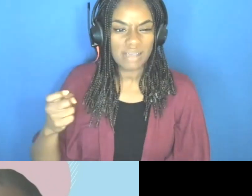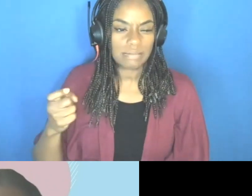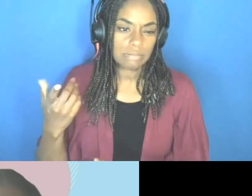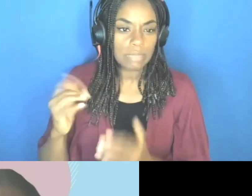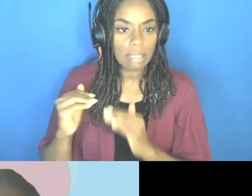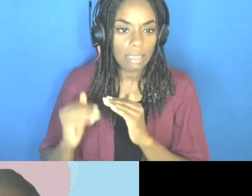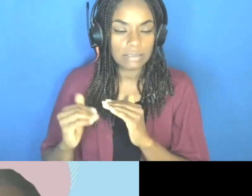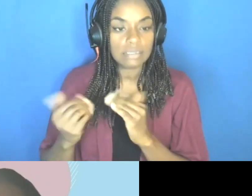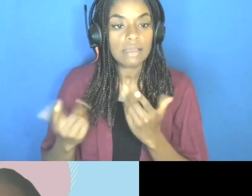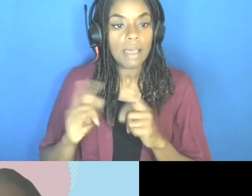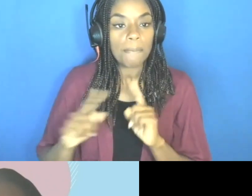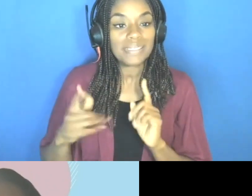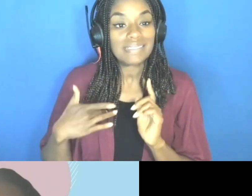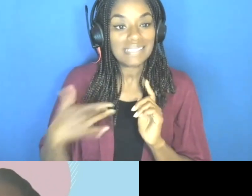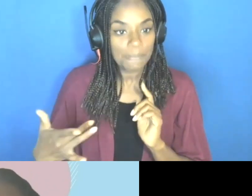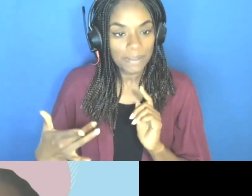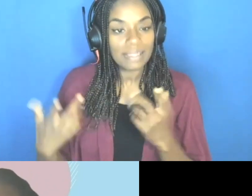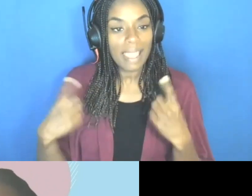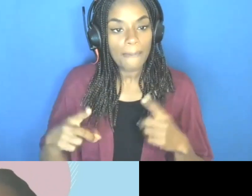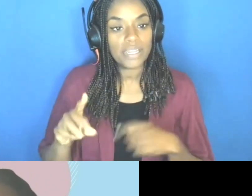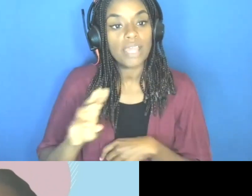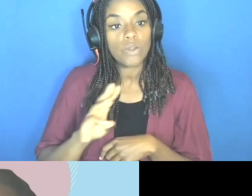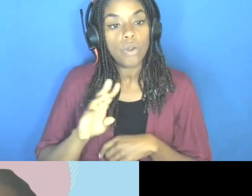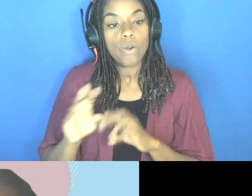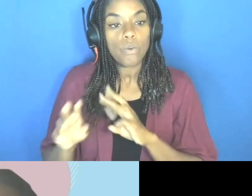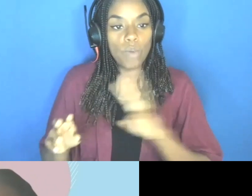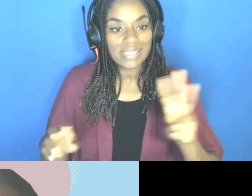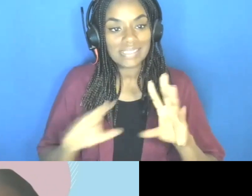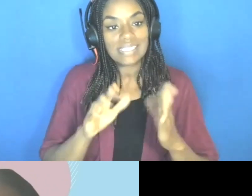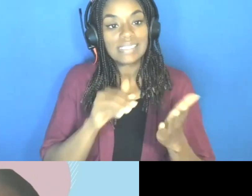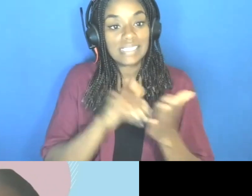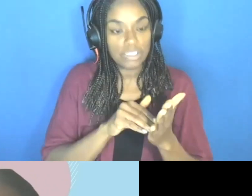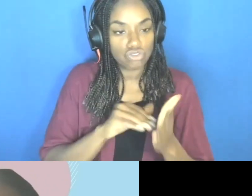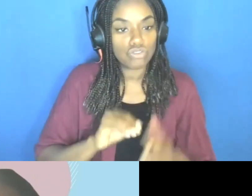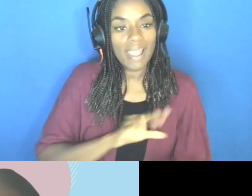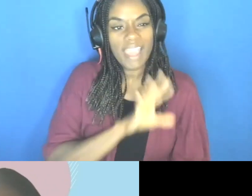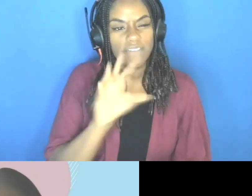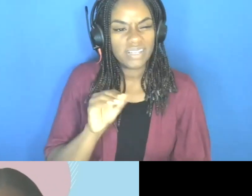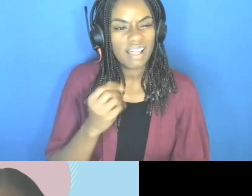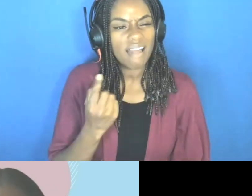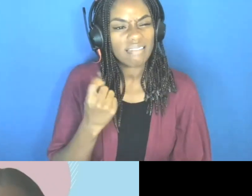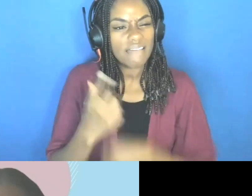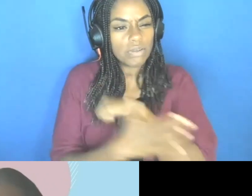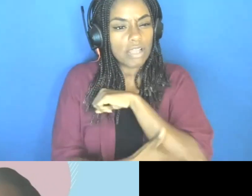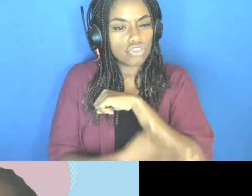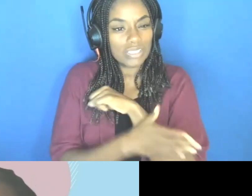occurred mainly in West and Central Africa, in about 11 countries in that region, and it just was left